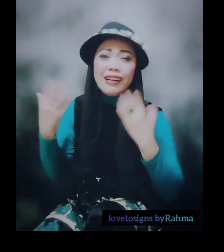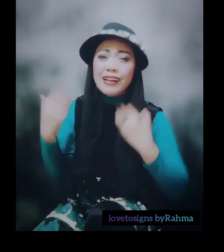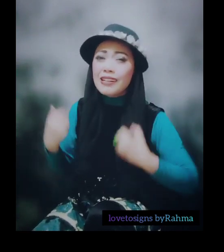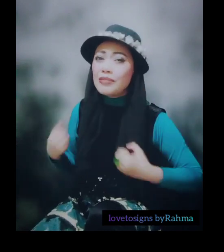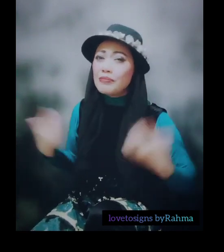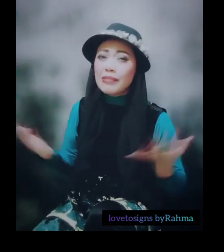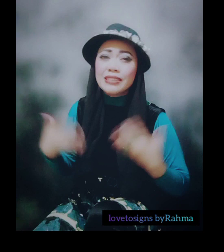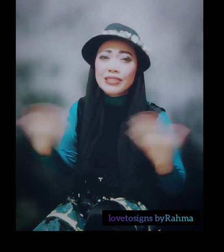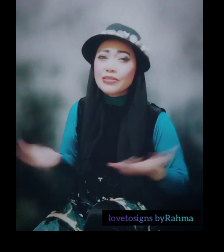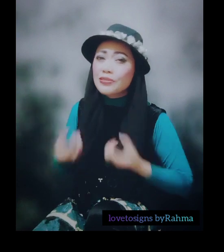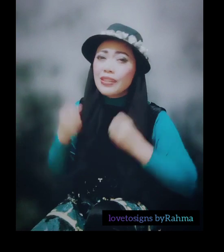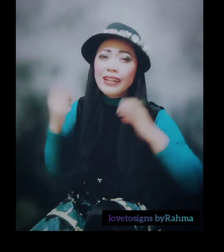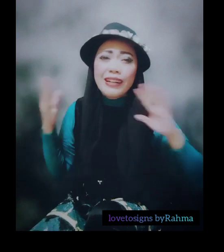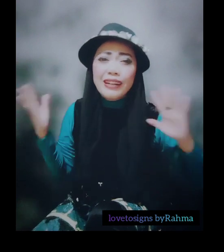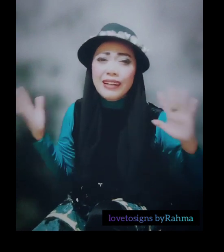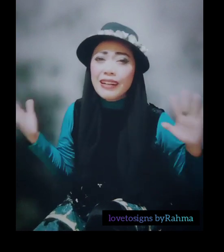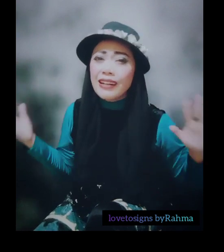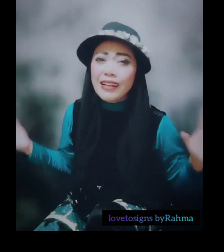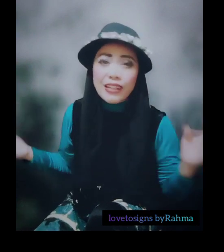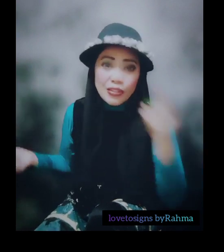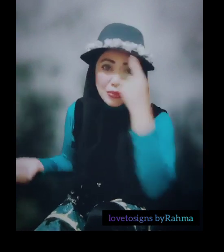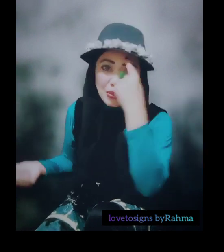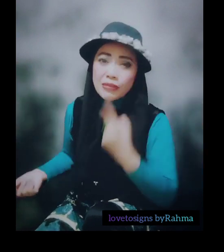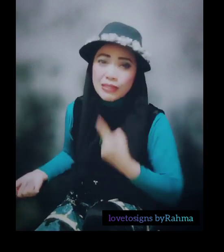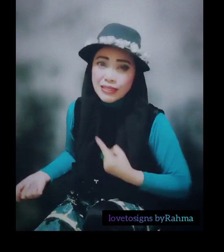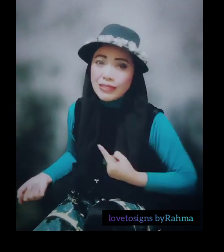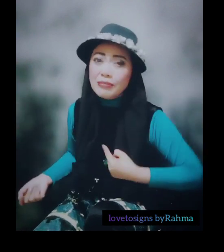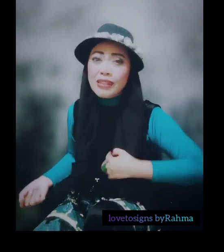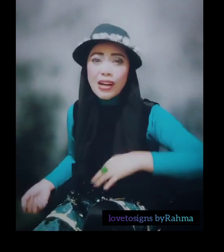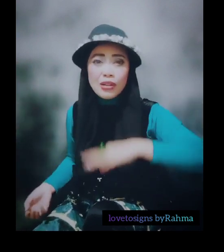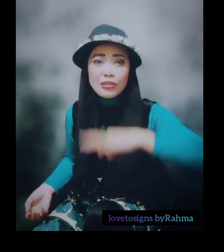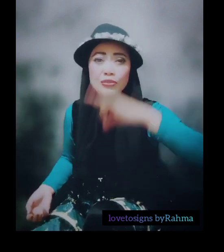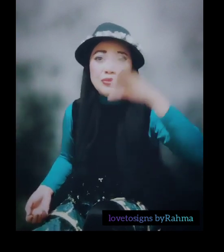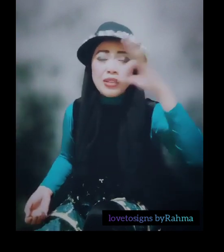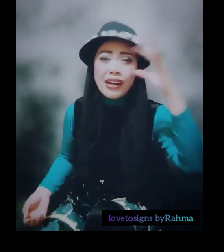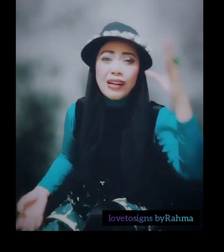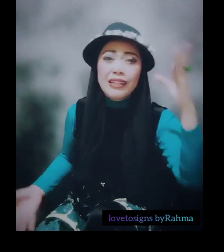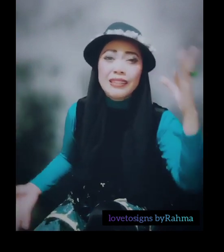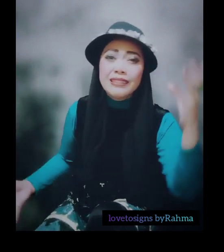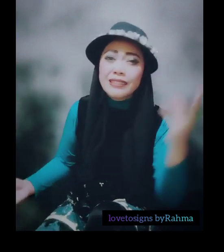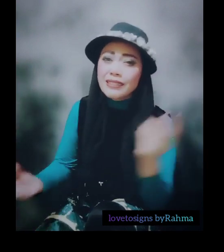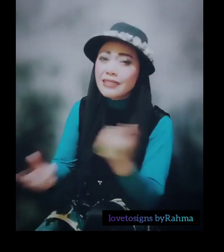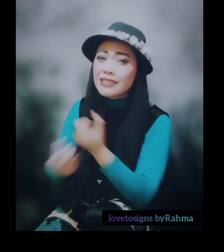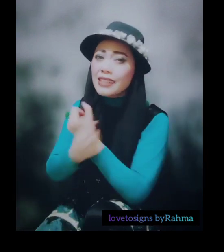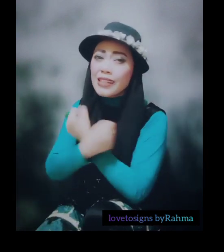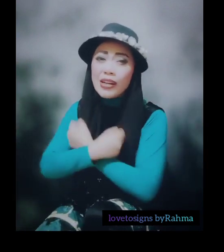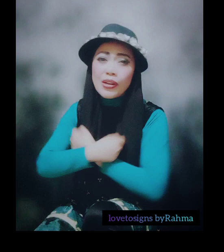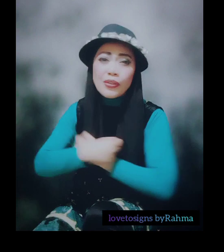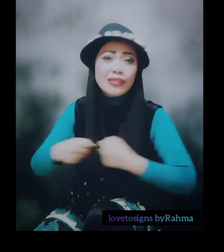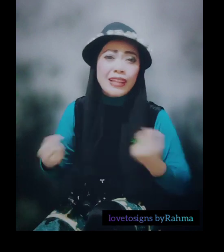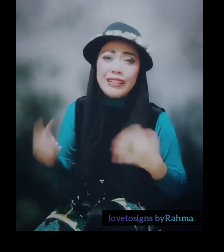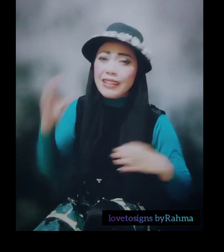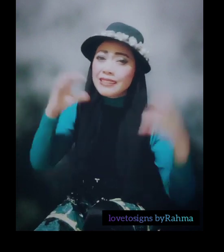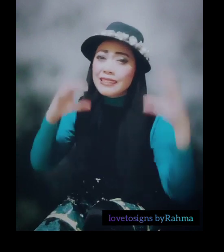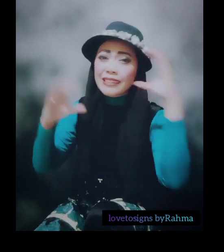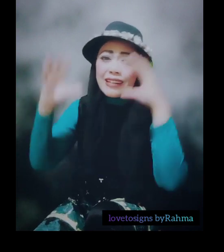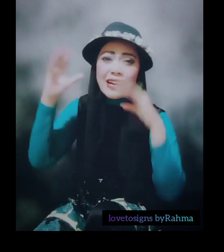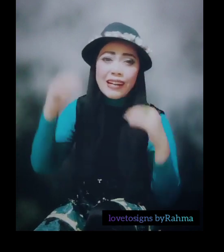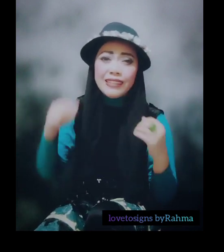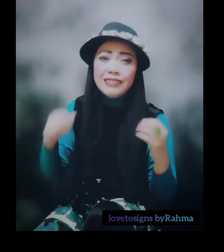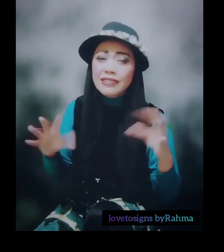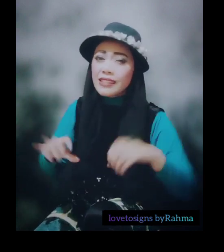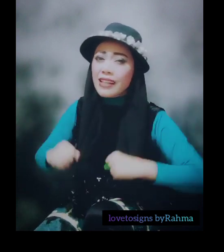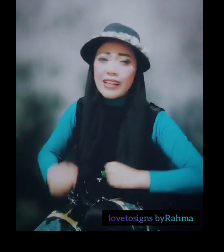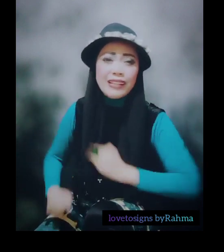I've come much too far for me now to find the love that I